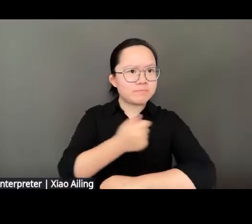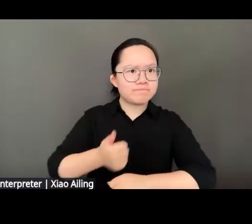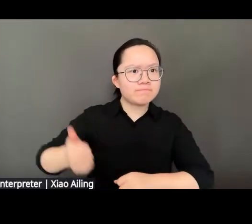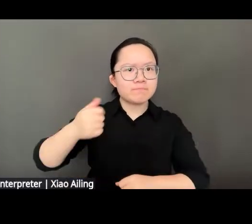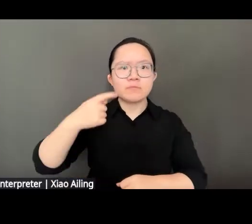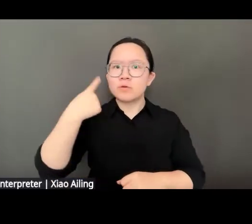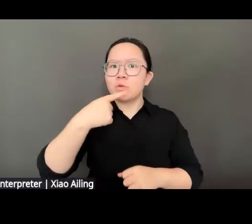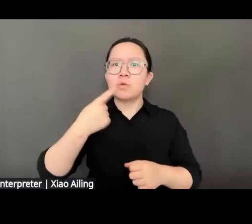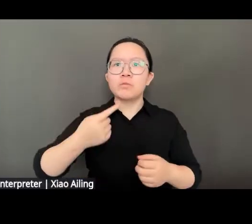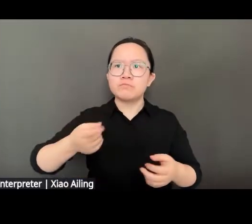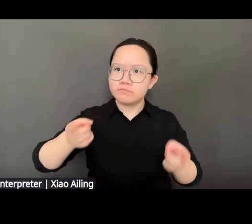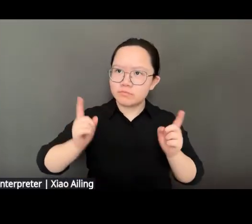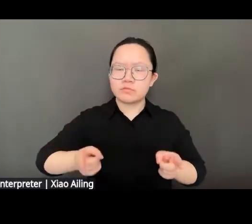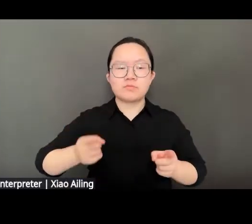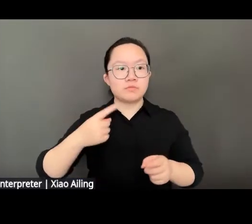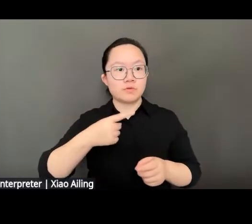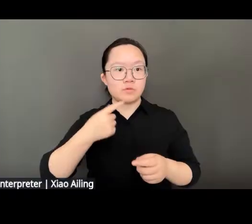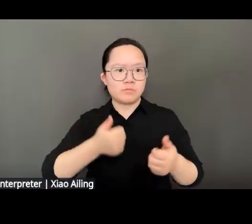us.